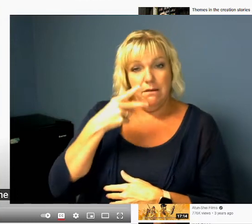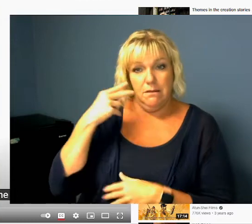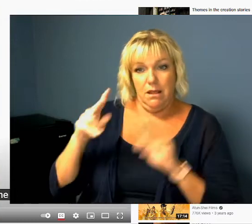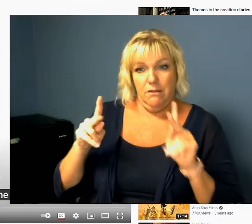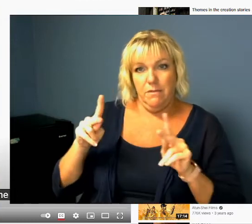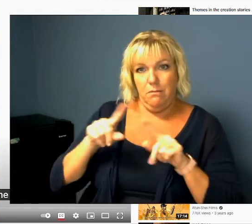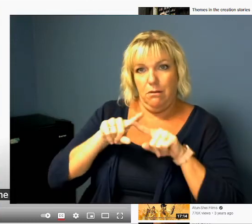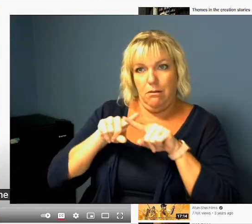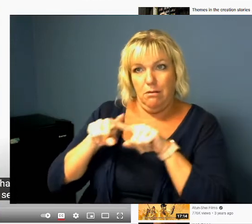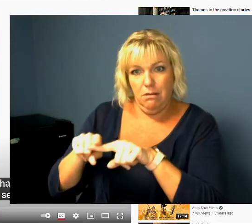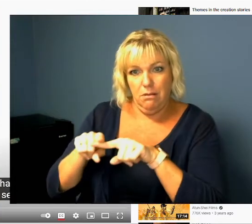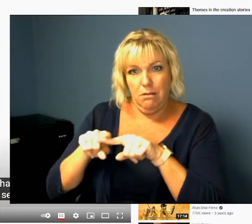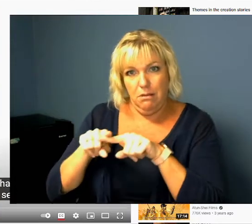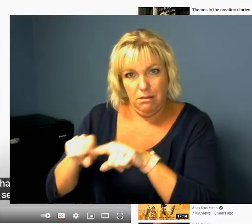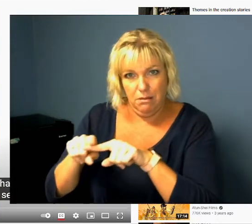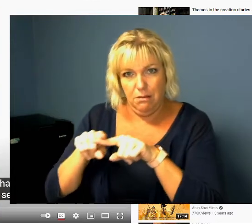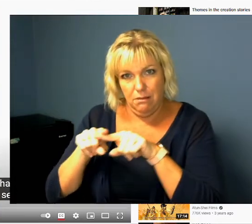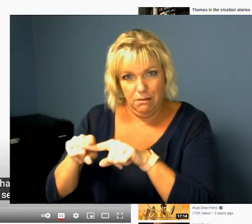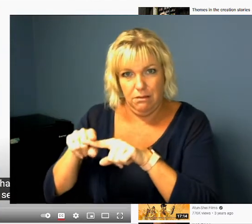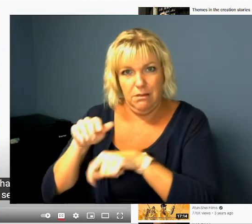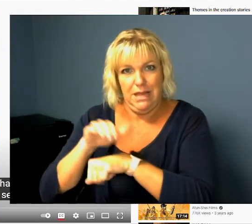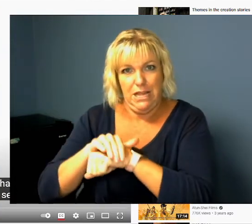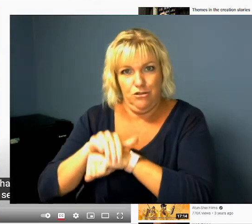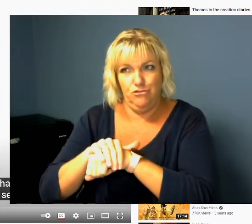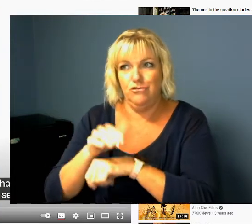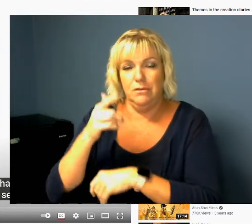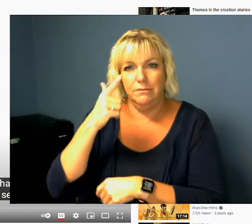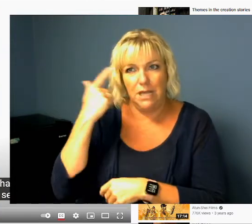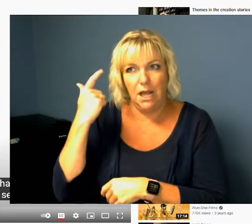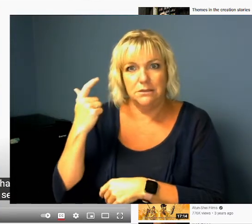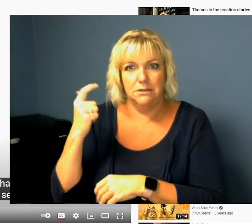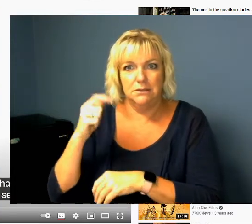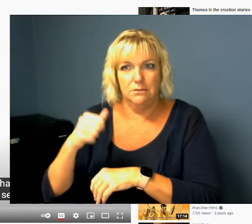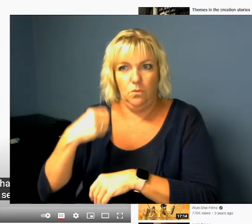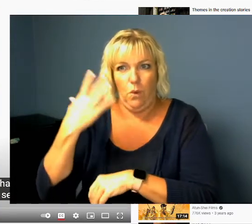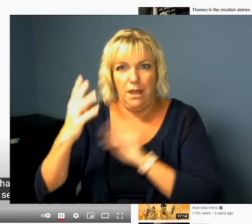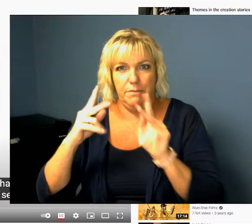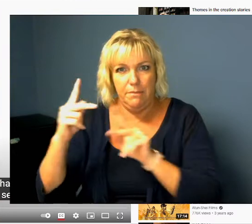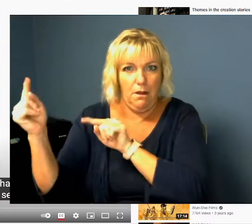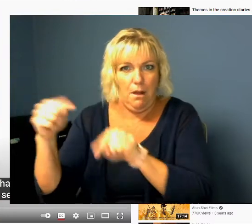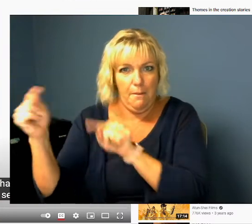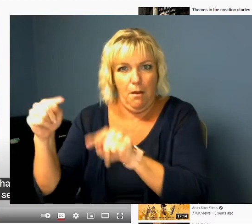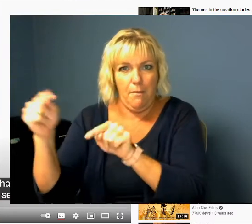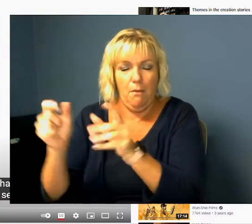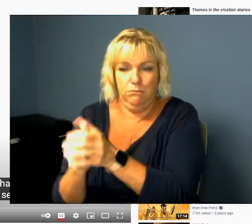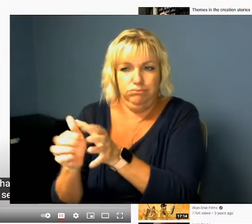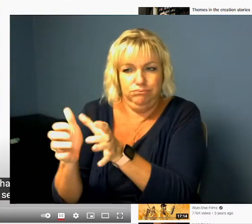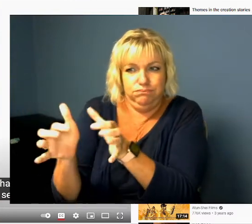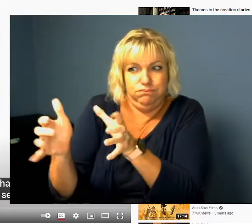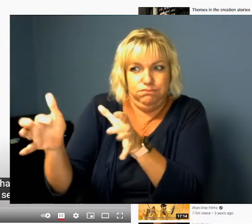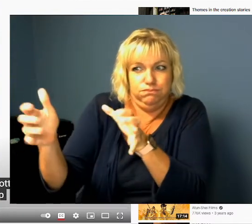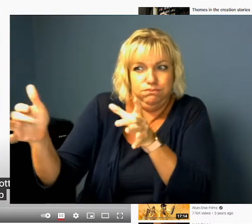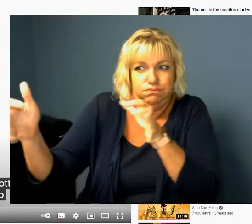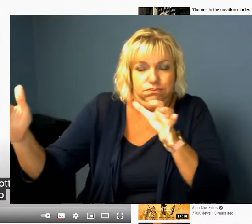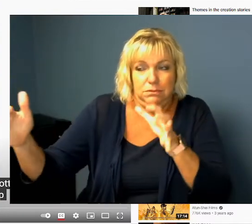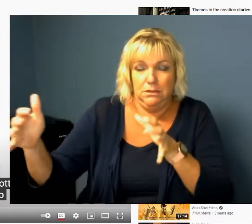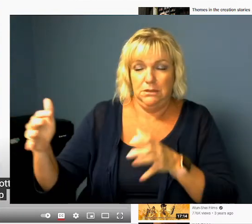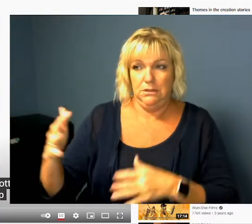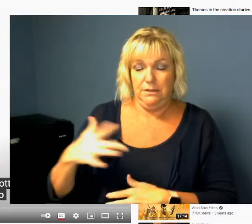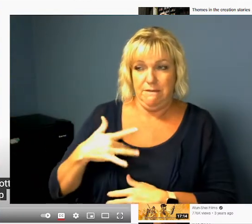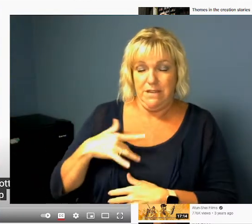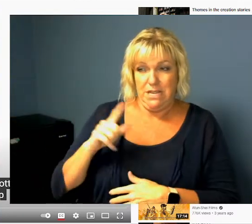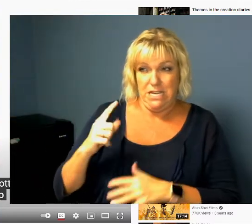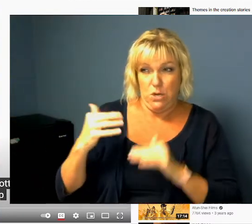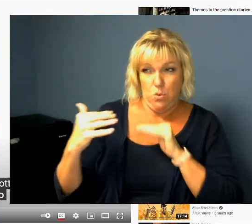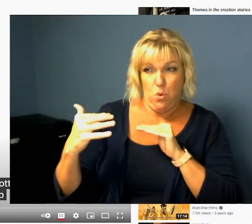need native peoples, but then as their population is growing, that's no longer something that they seek. Now